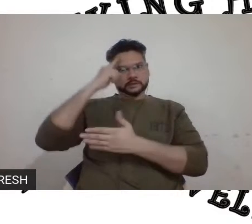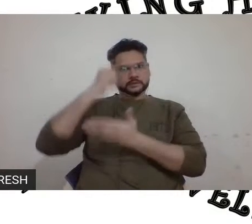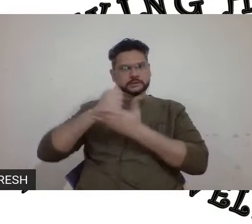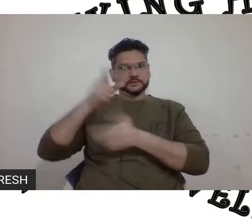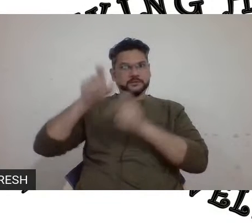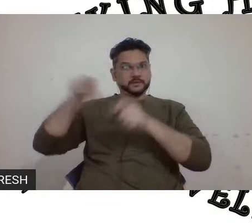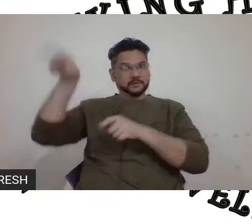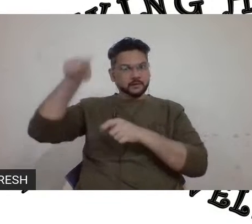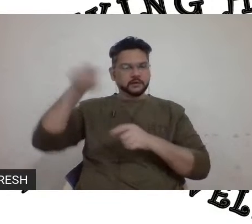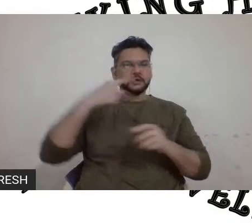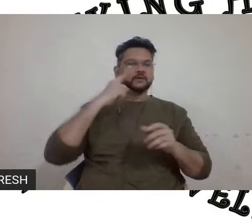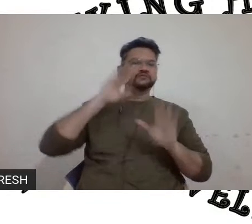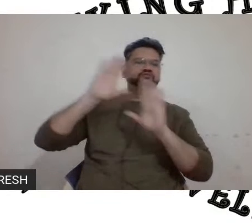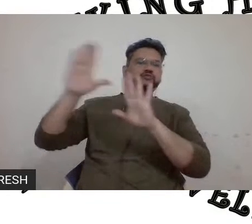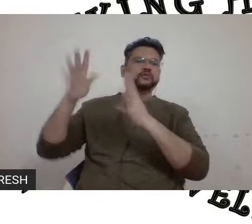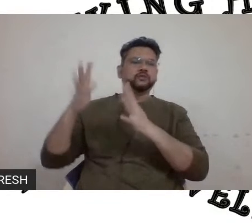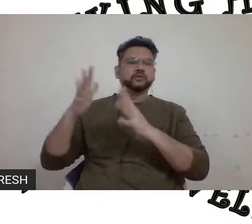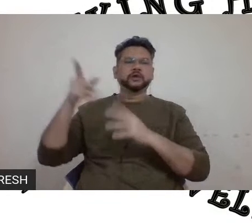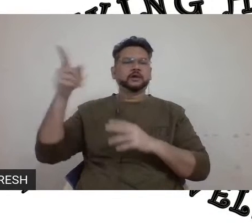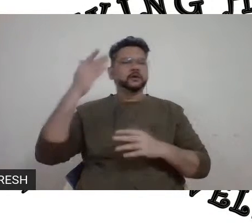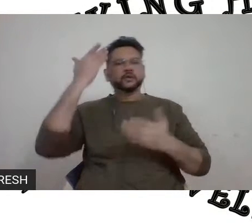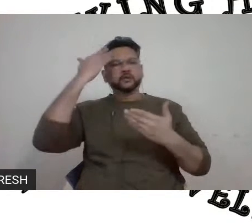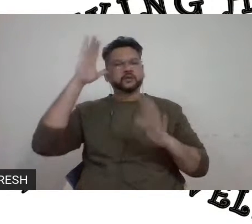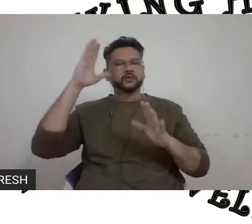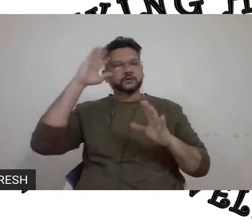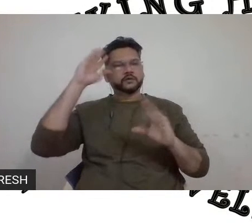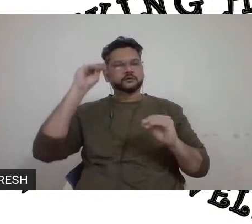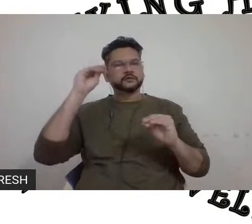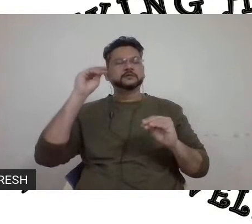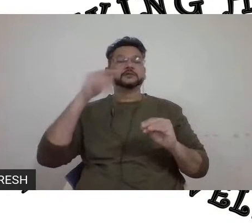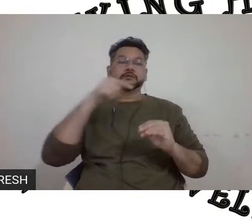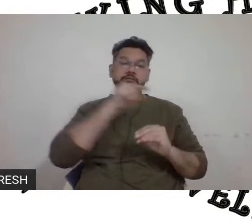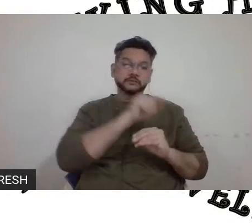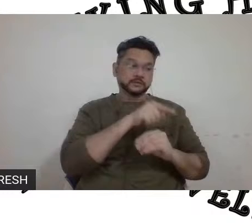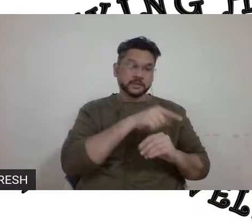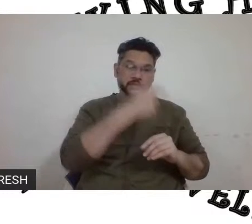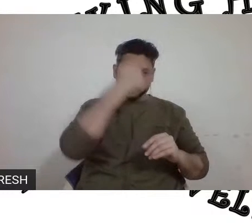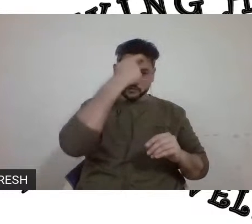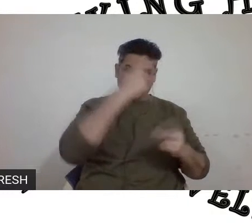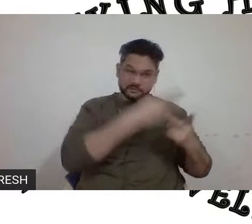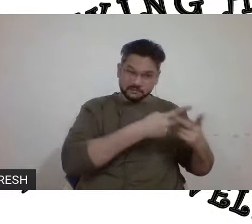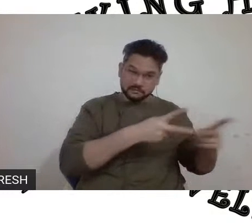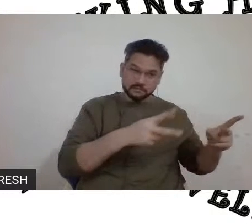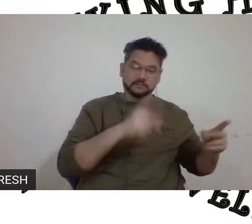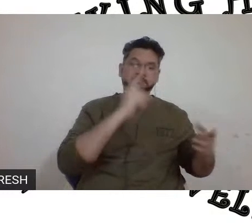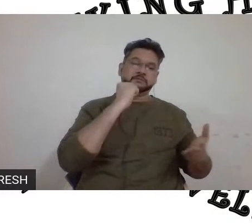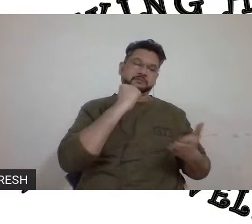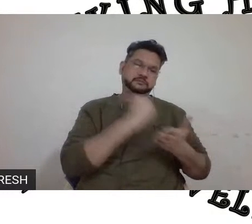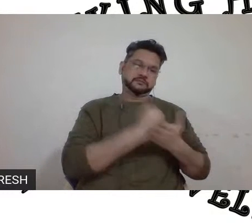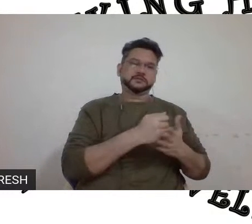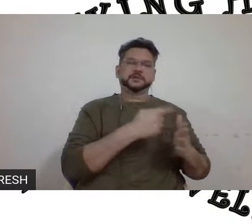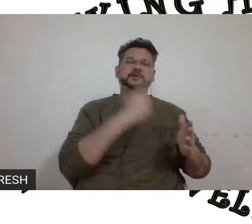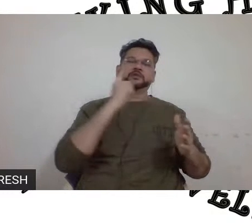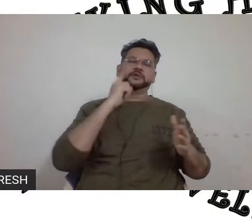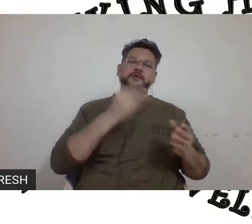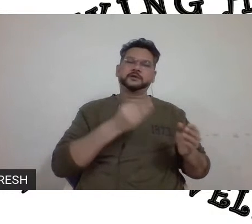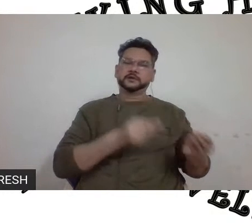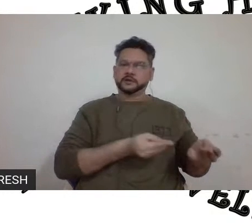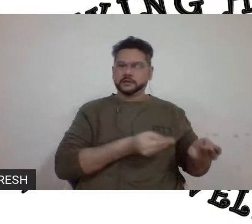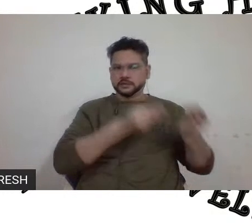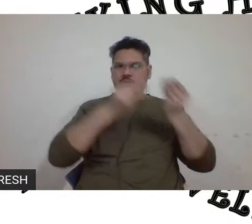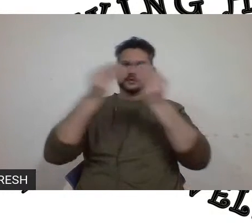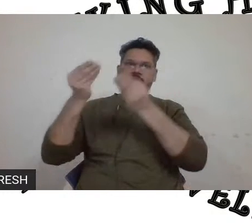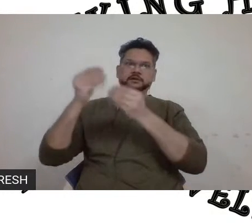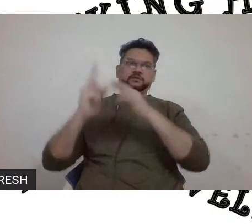and this has to be bring to the notice the people who are in the decision making in the